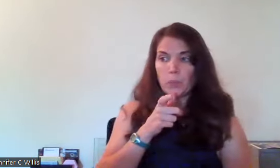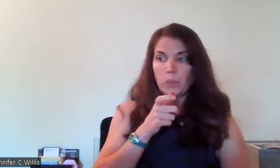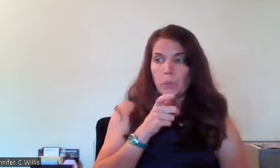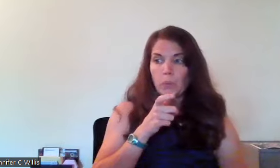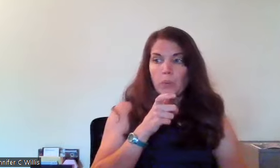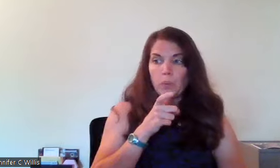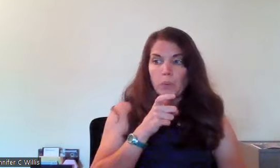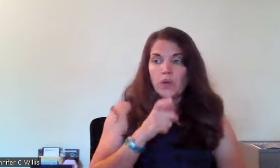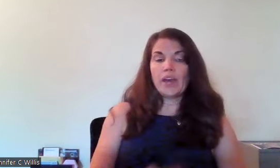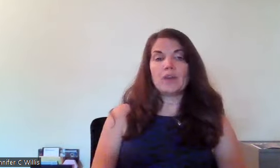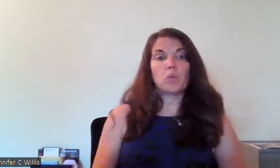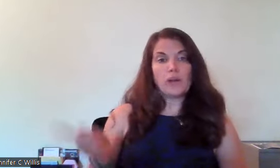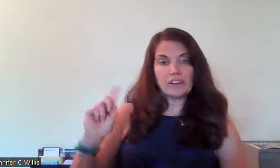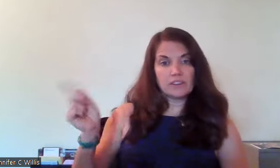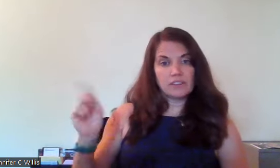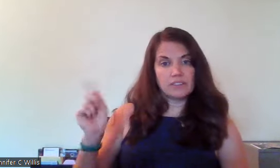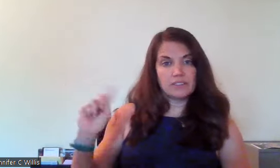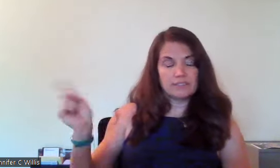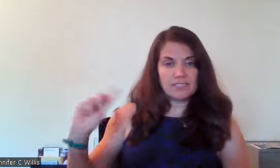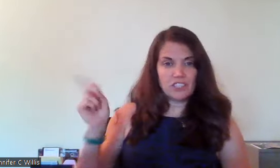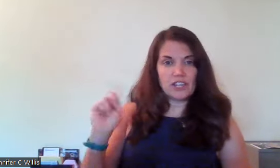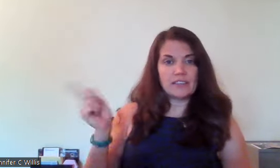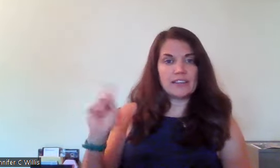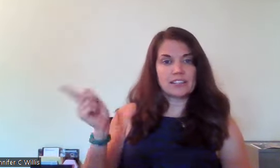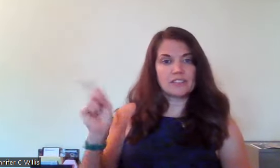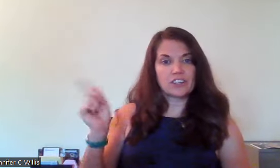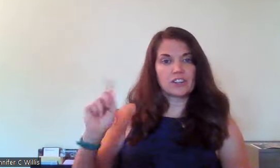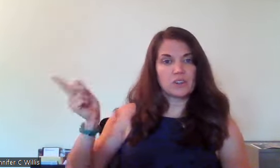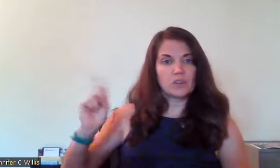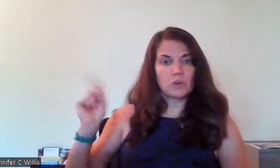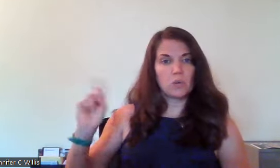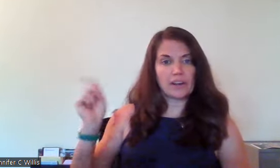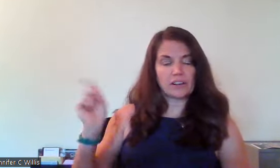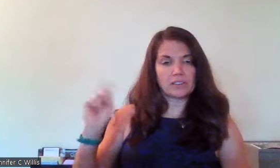and where is shaking the index finger. Where?